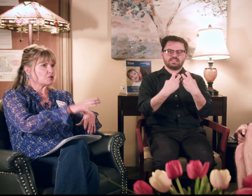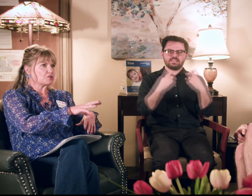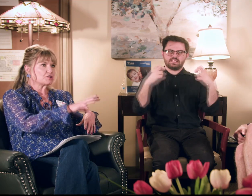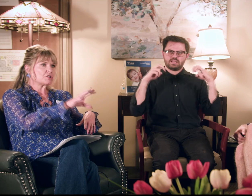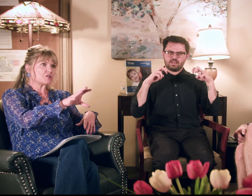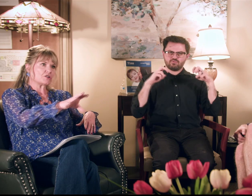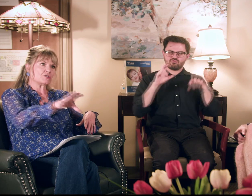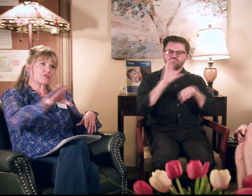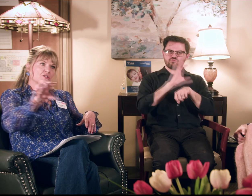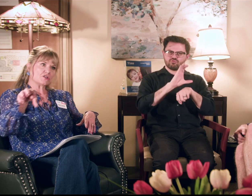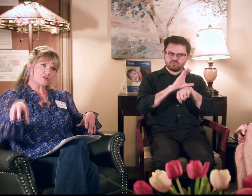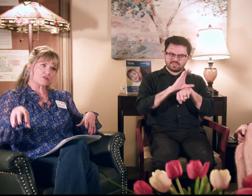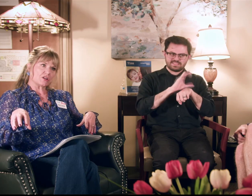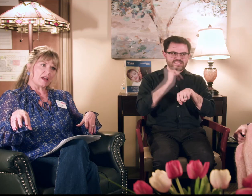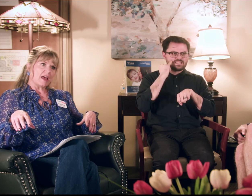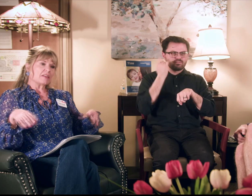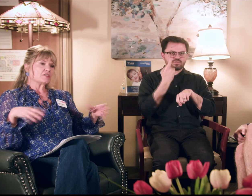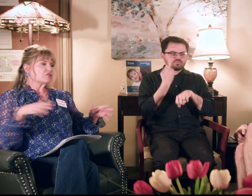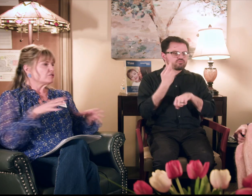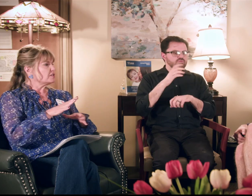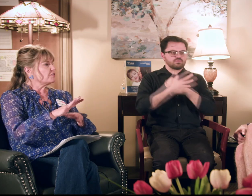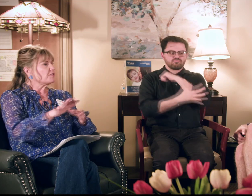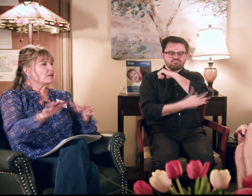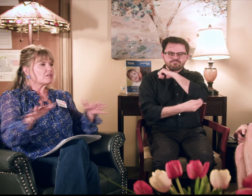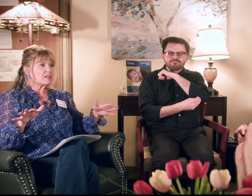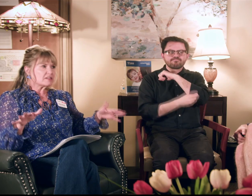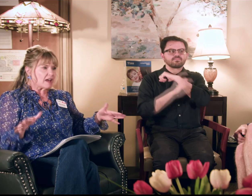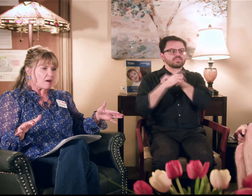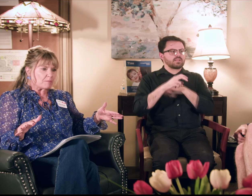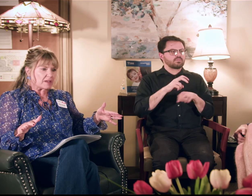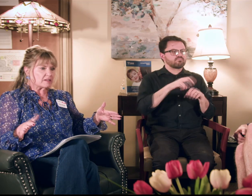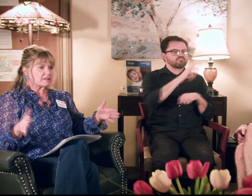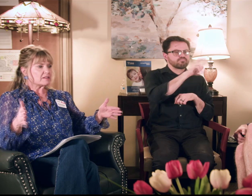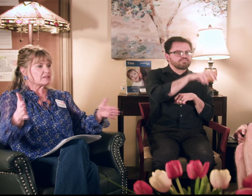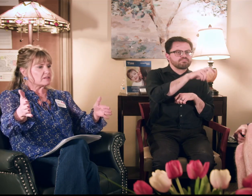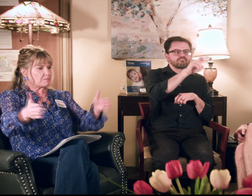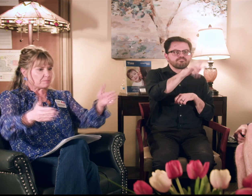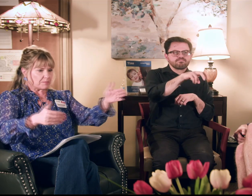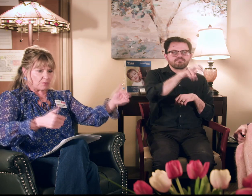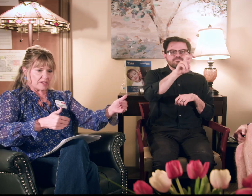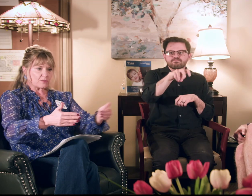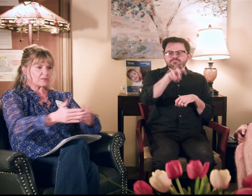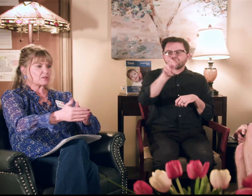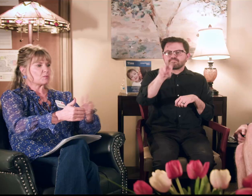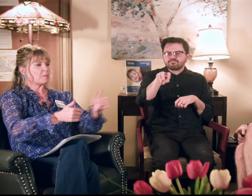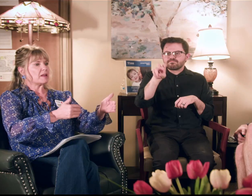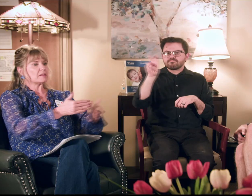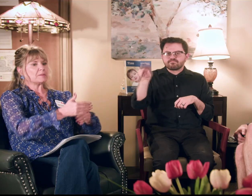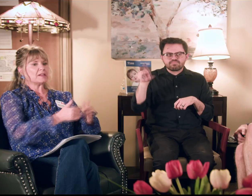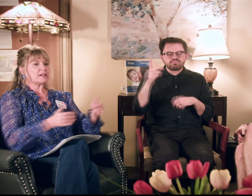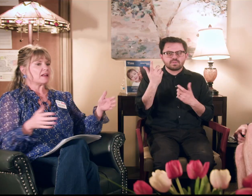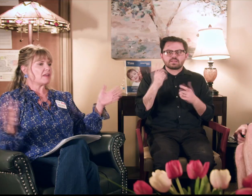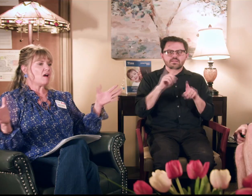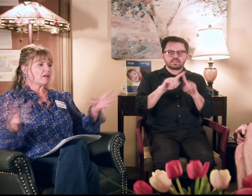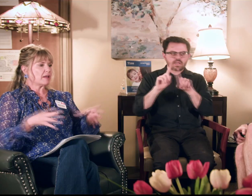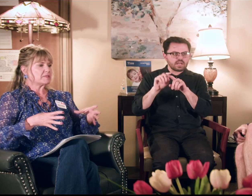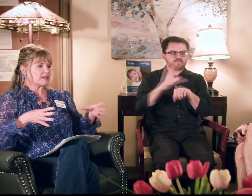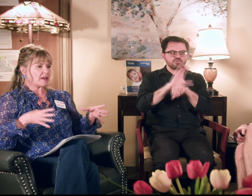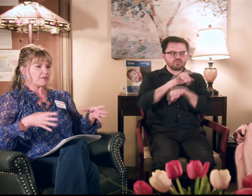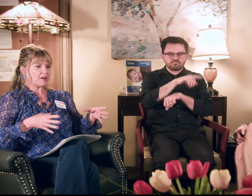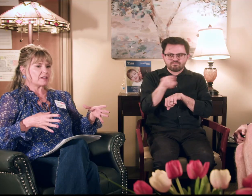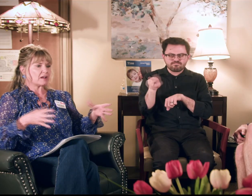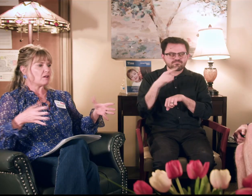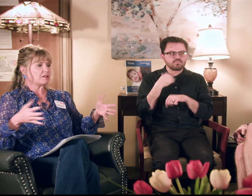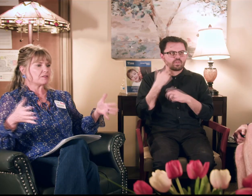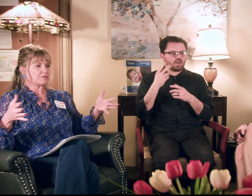would go from church to church to church. The churches figured this out because resources were being depleted, and they all